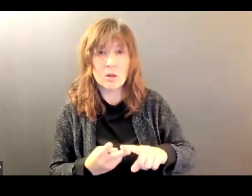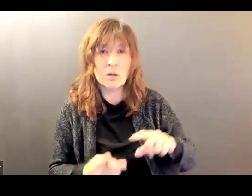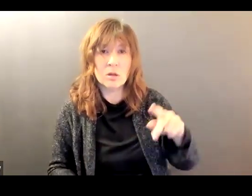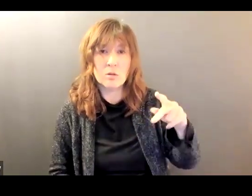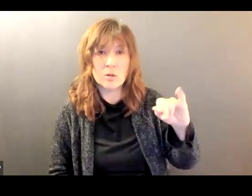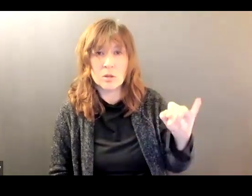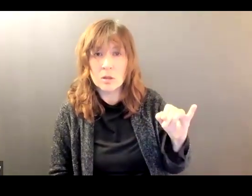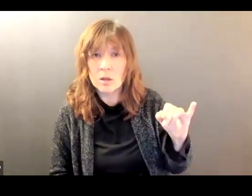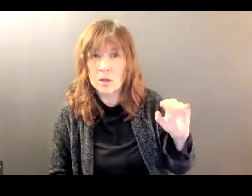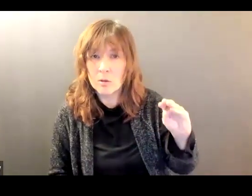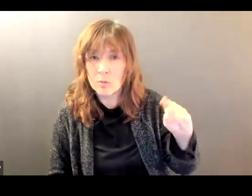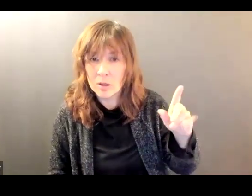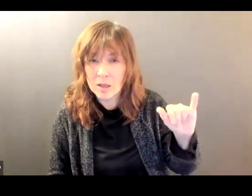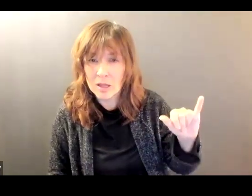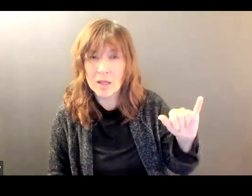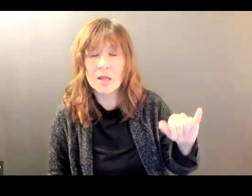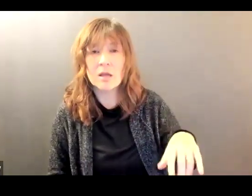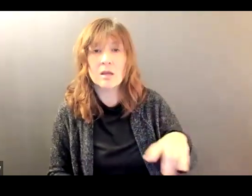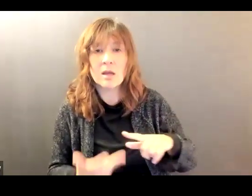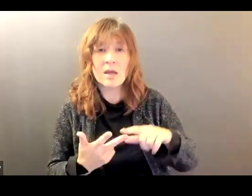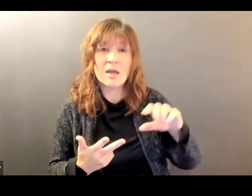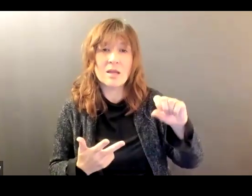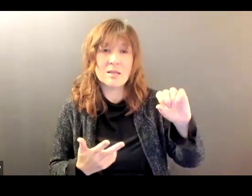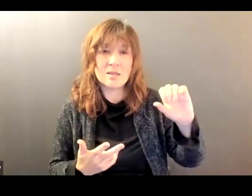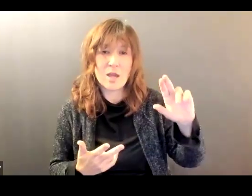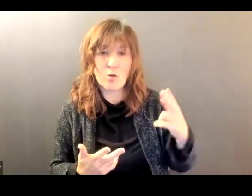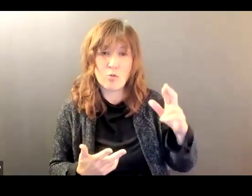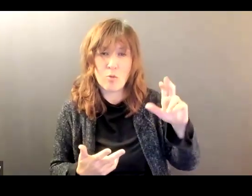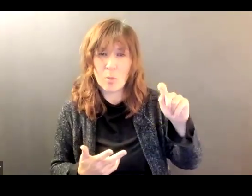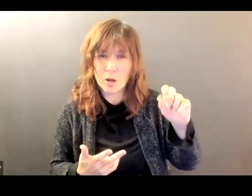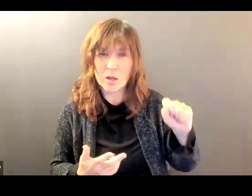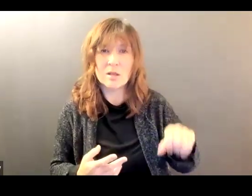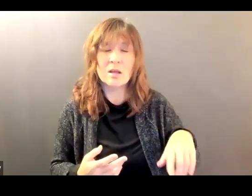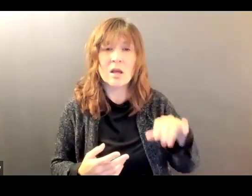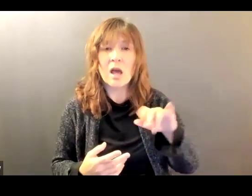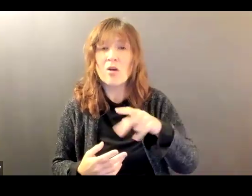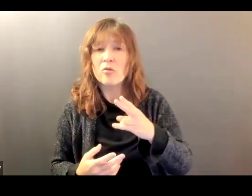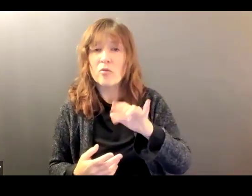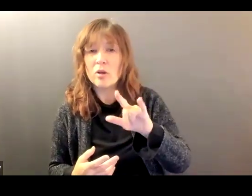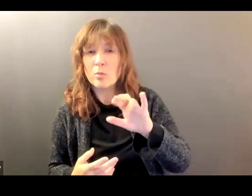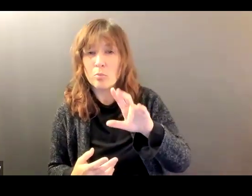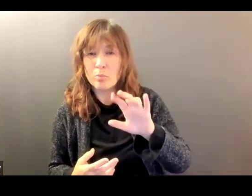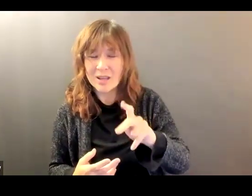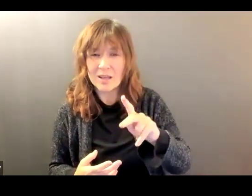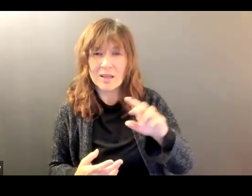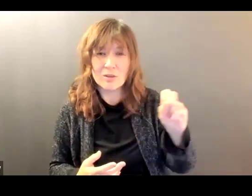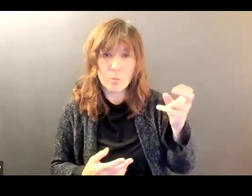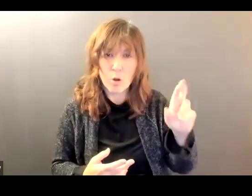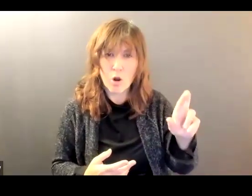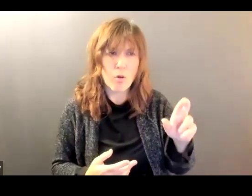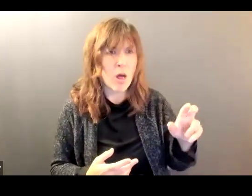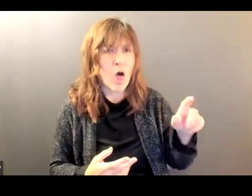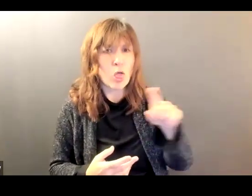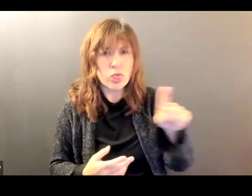the newly created Sarah Roberts, which was formed by merging Philbrook and Sumner into a fully, which was able to give those students stability, upgraded